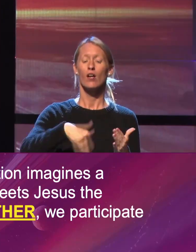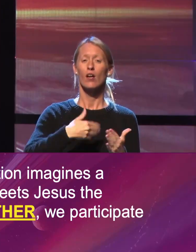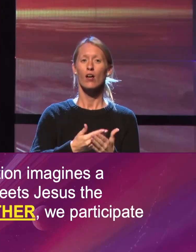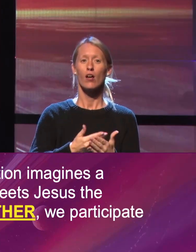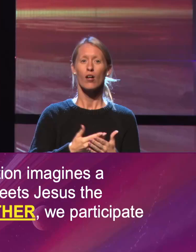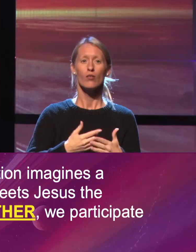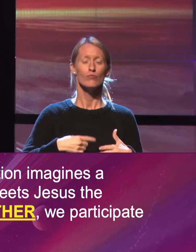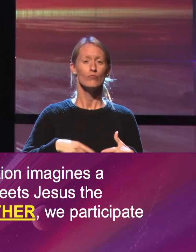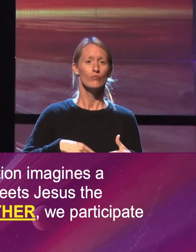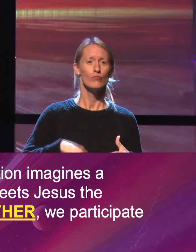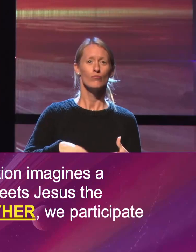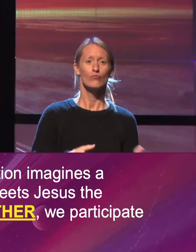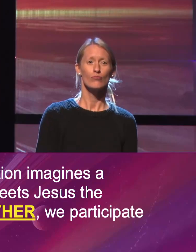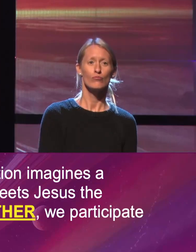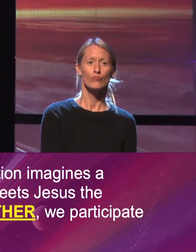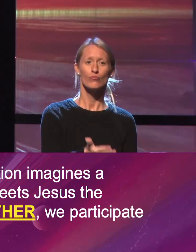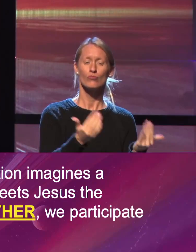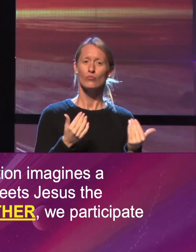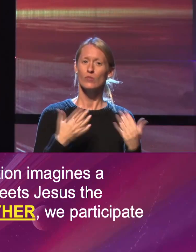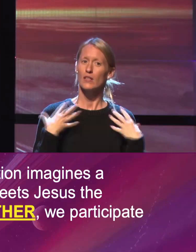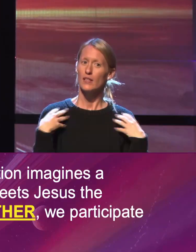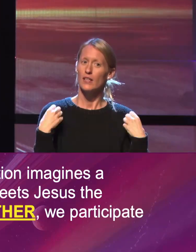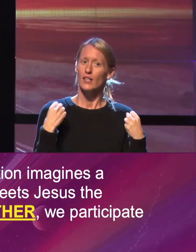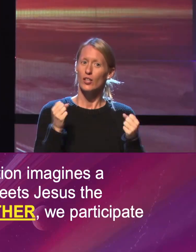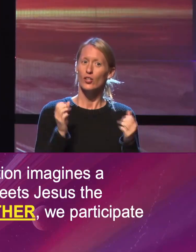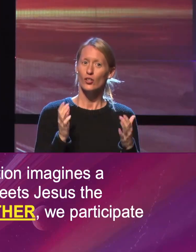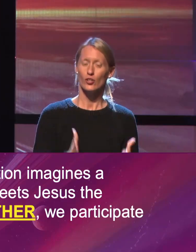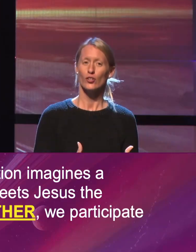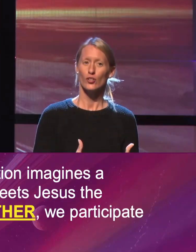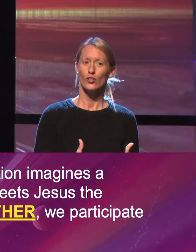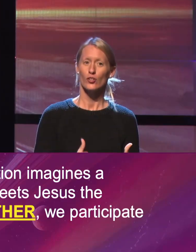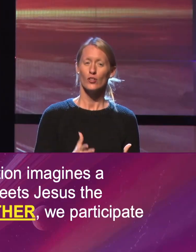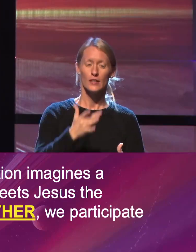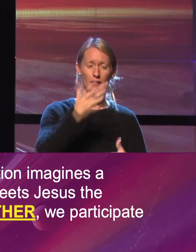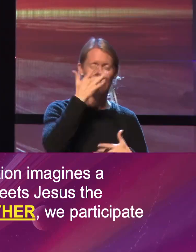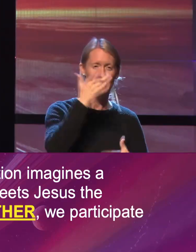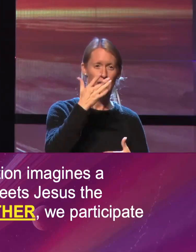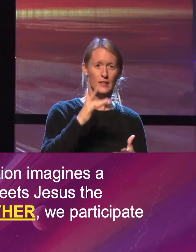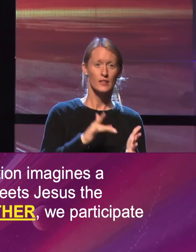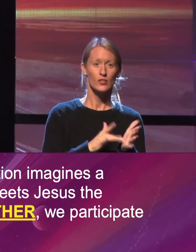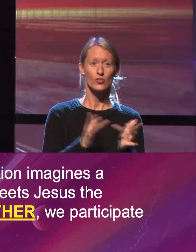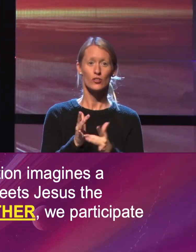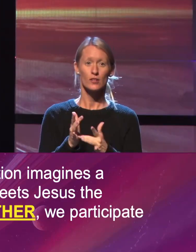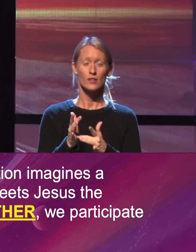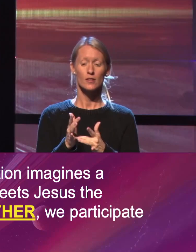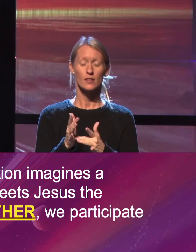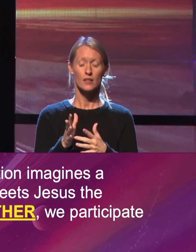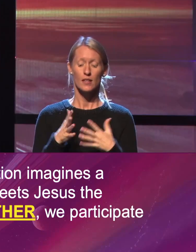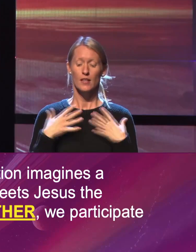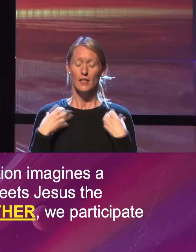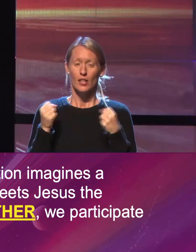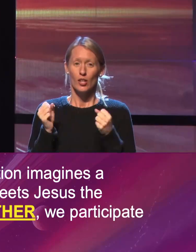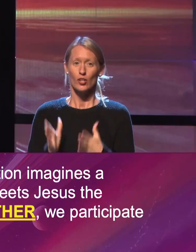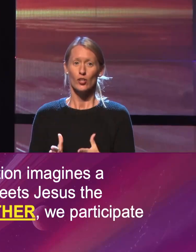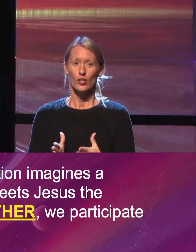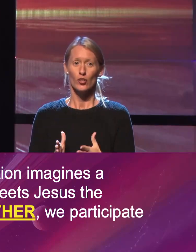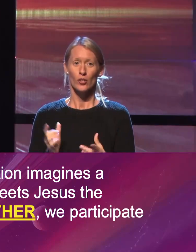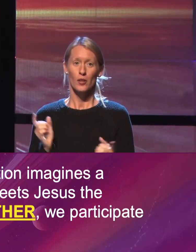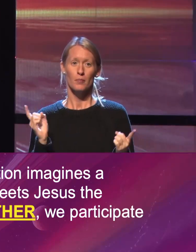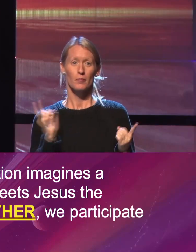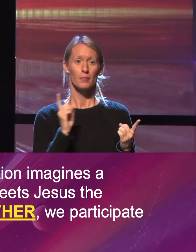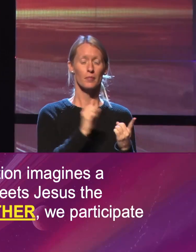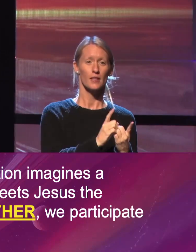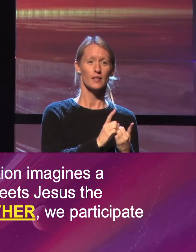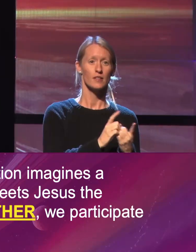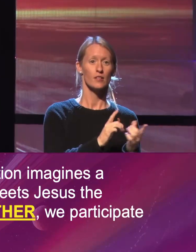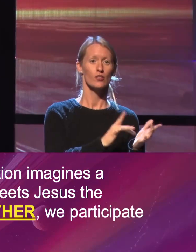and you'll find rest. This Jesus who would heal the sick, right? Where Jesus the healer meets Jesus, the one